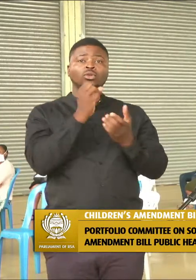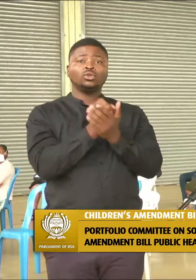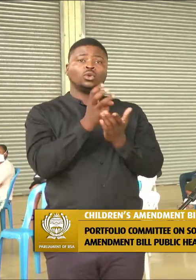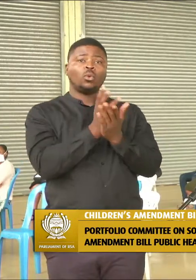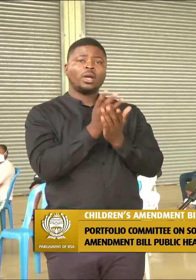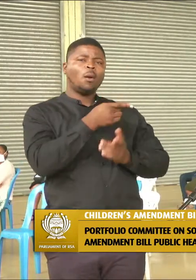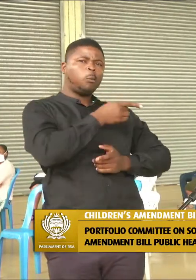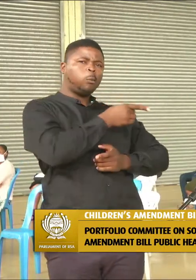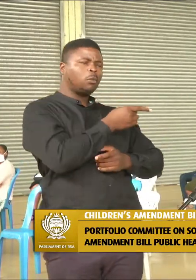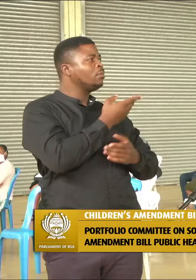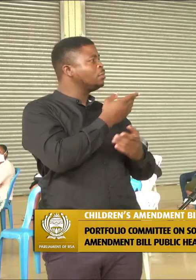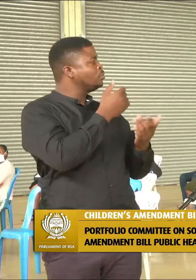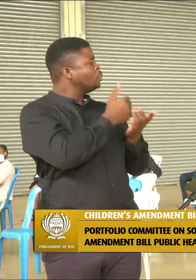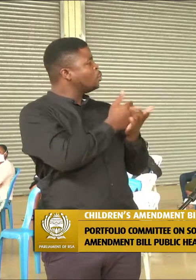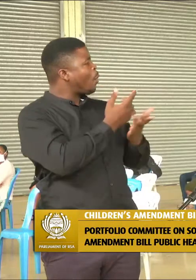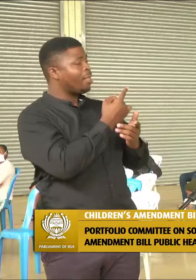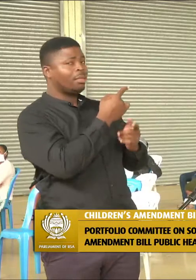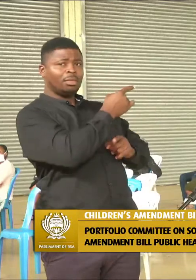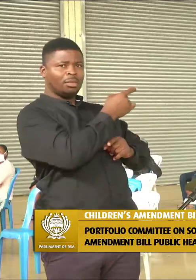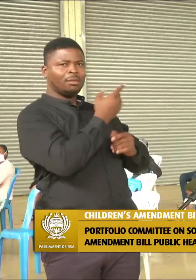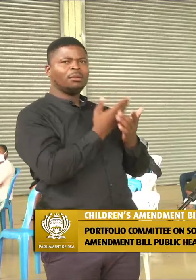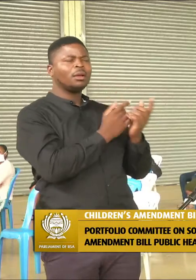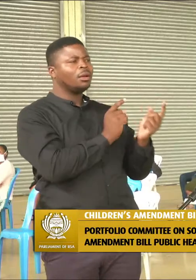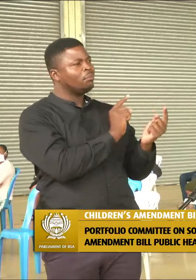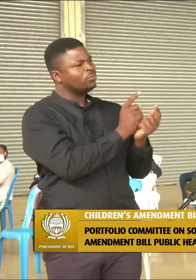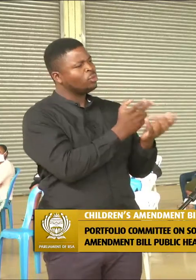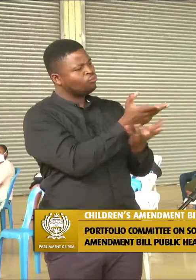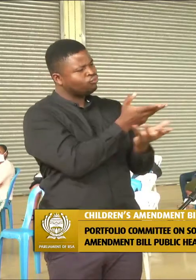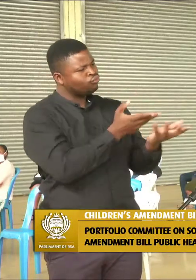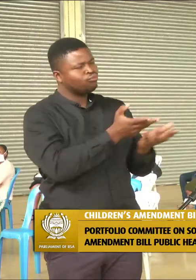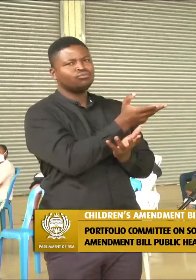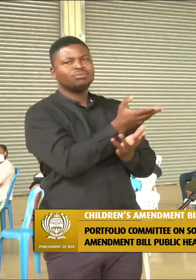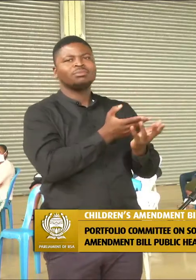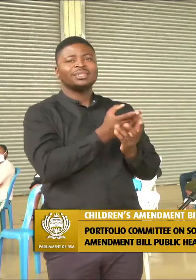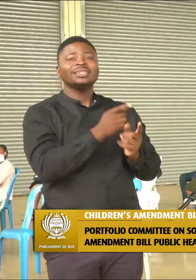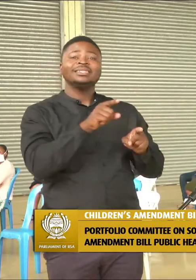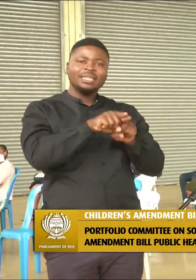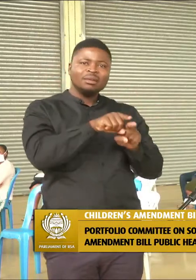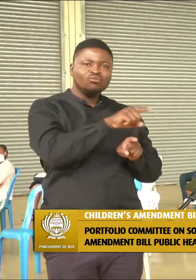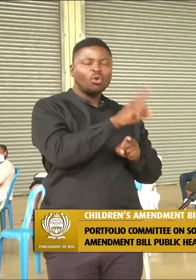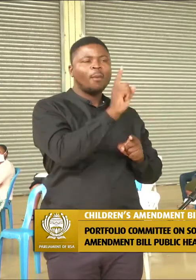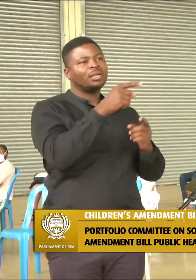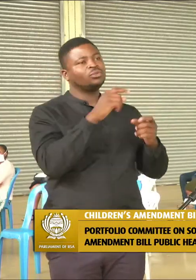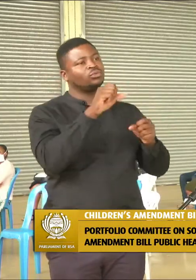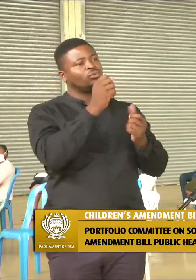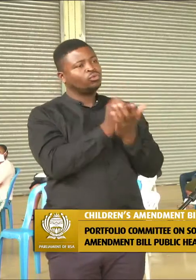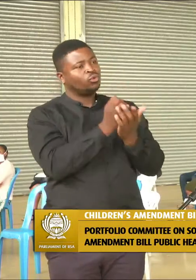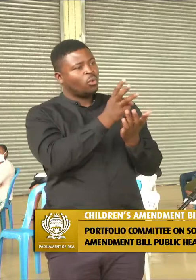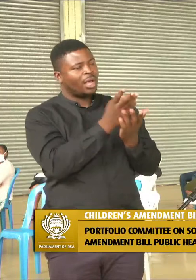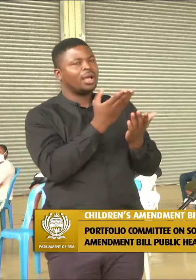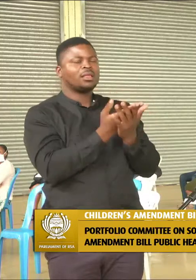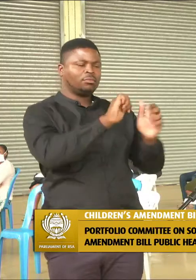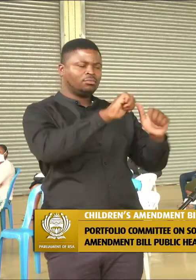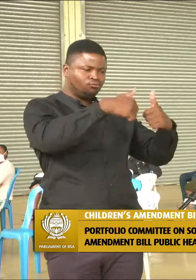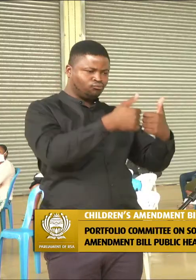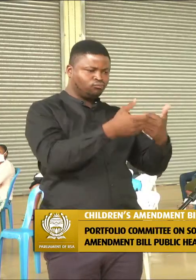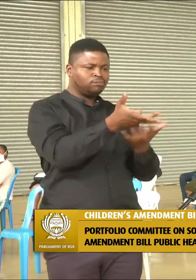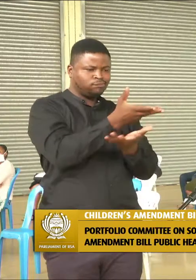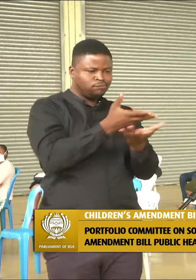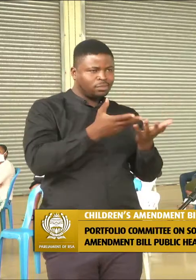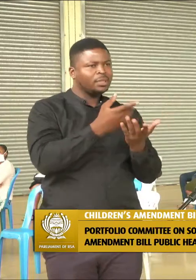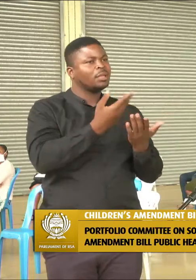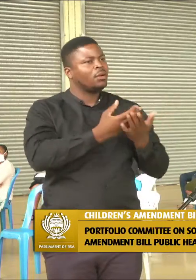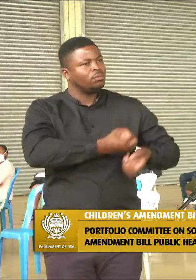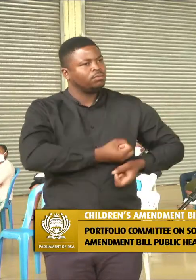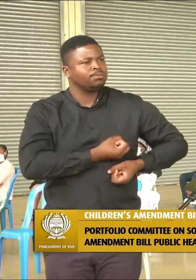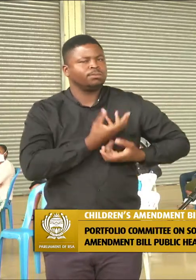are there at the back, I think you also have to go there at the back so that they can assist on what is it